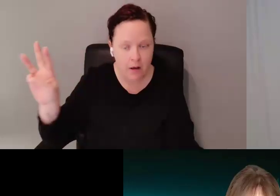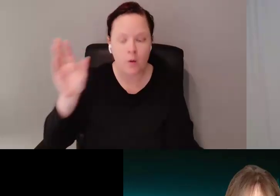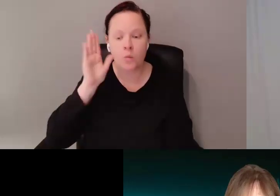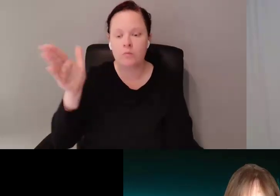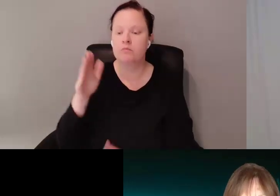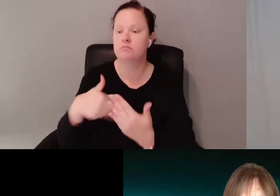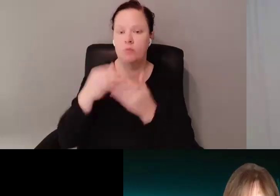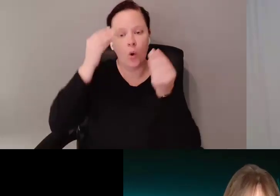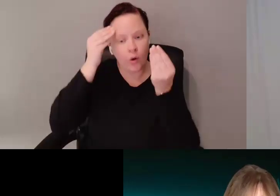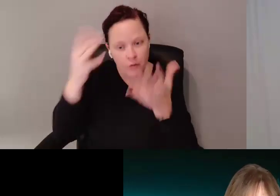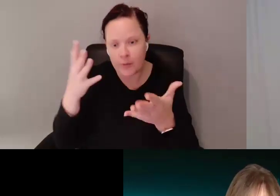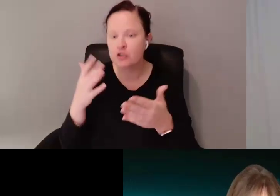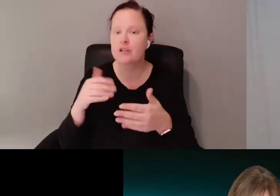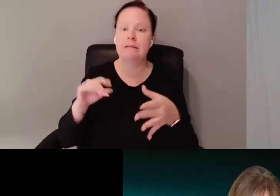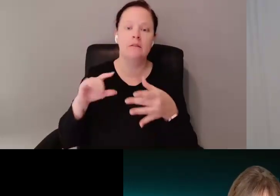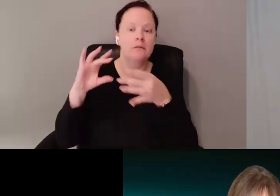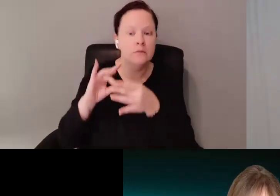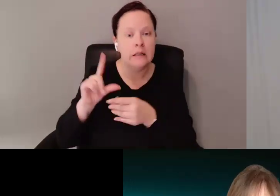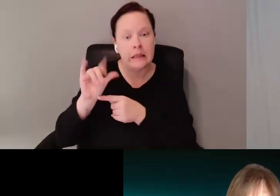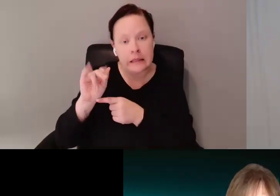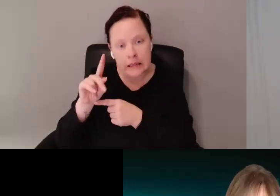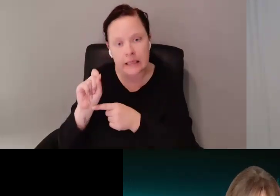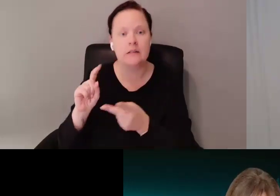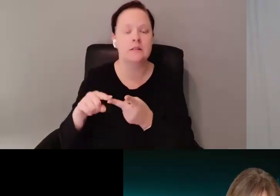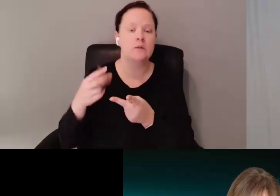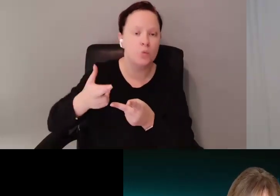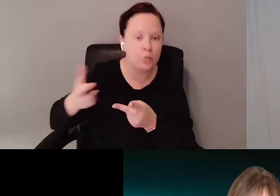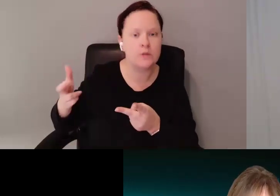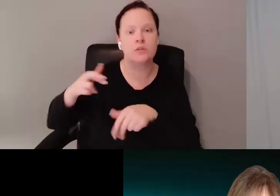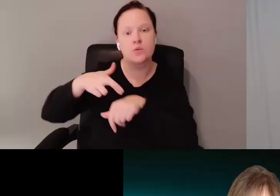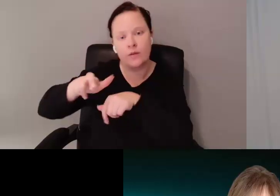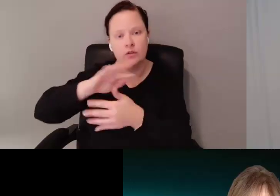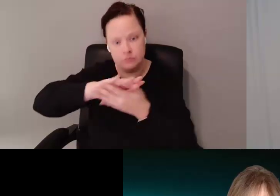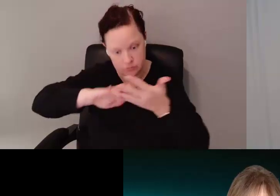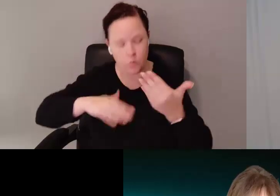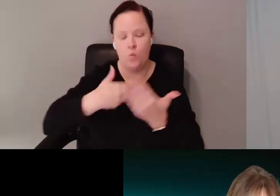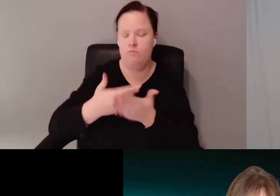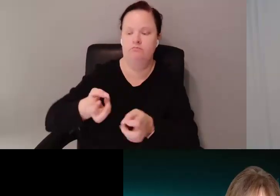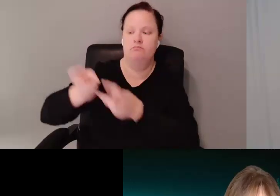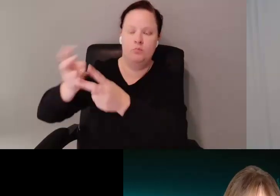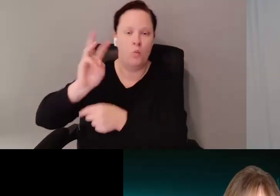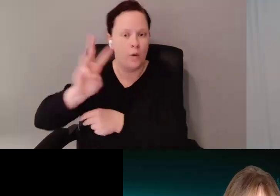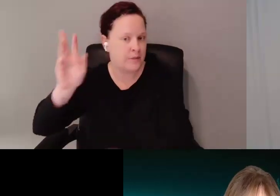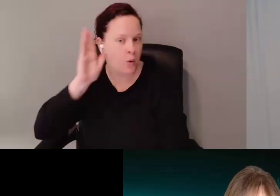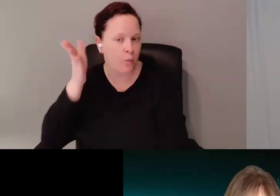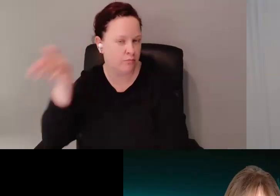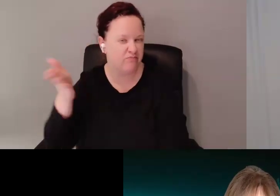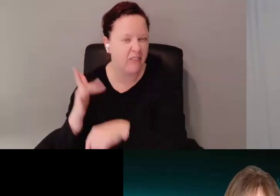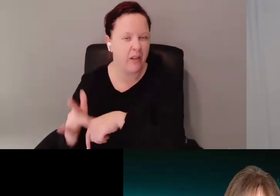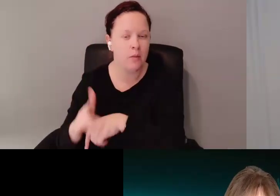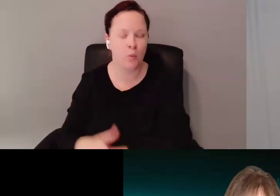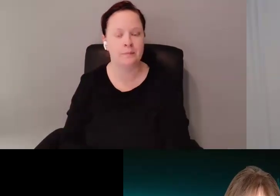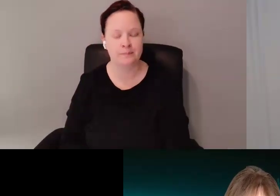the information and the links and the resources will also be there. Um,